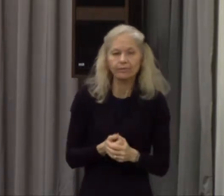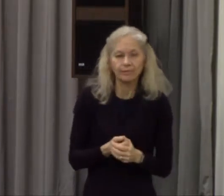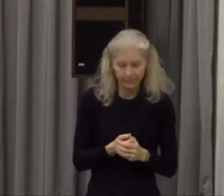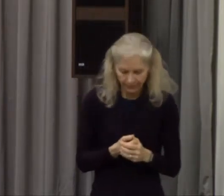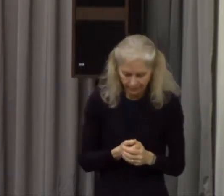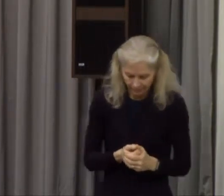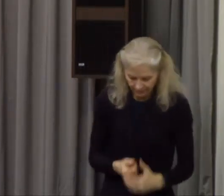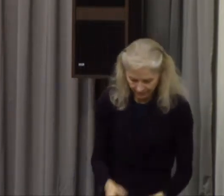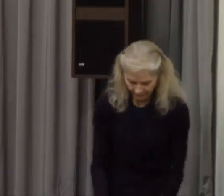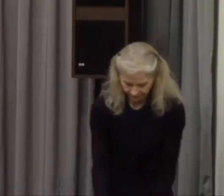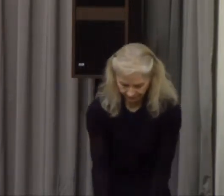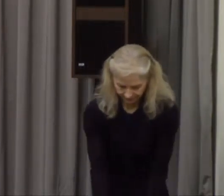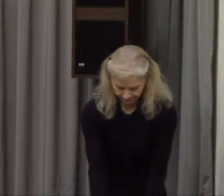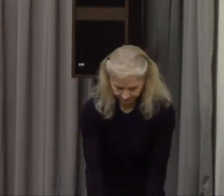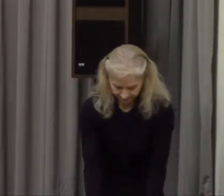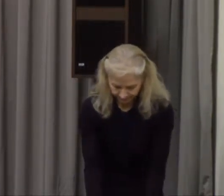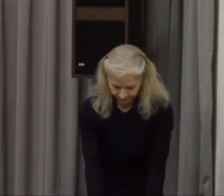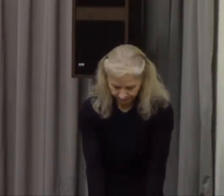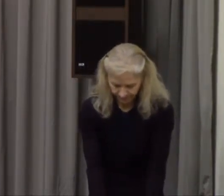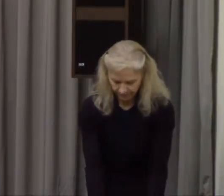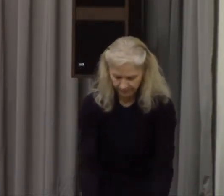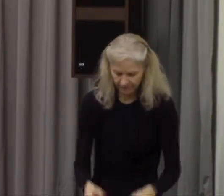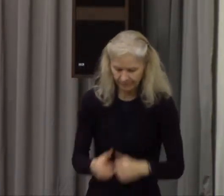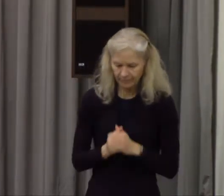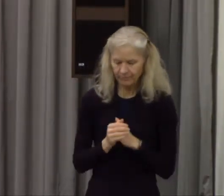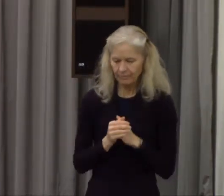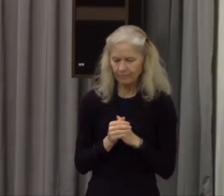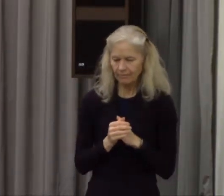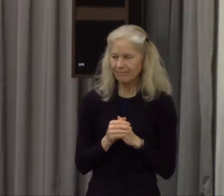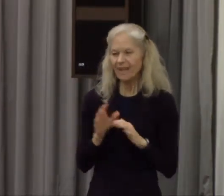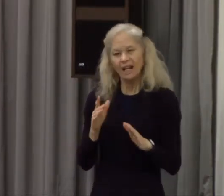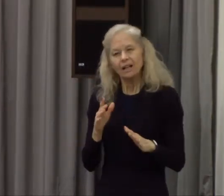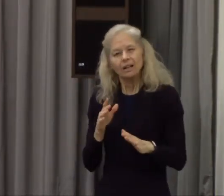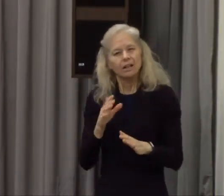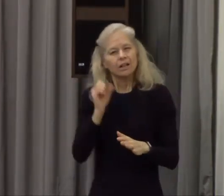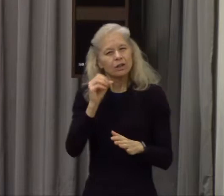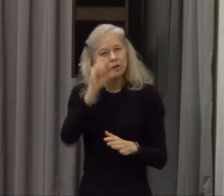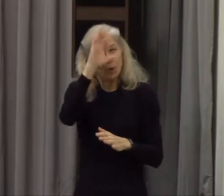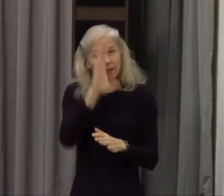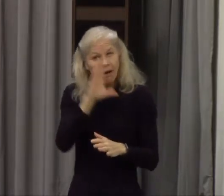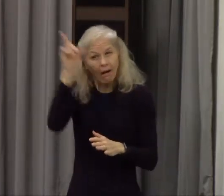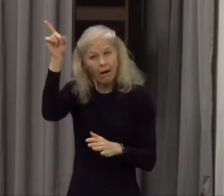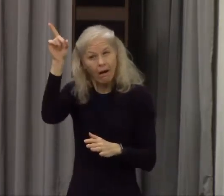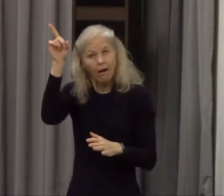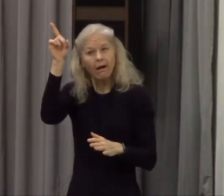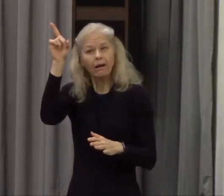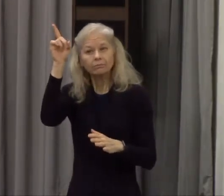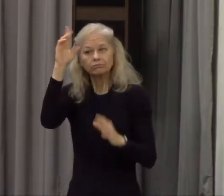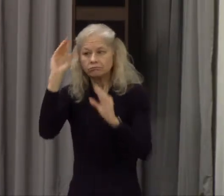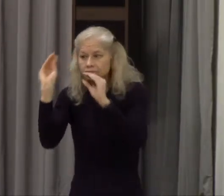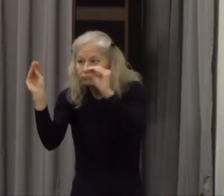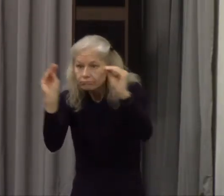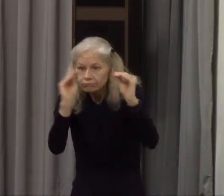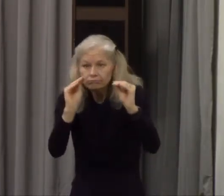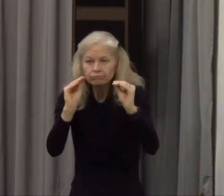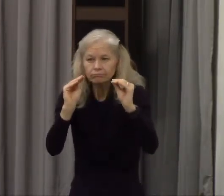Divine revelation. I'm glad the Holy Spirit reveals and inspires, illuminates us, teaches us the Word of God.